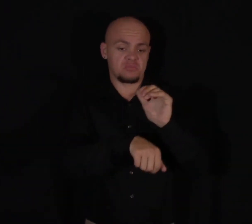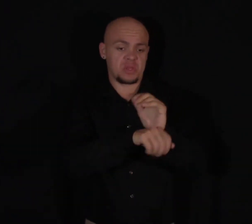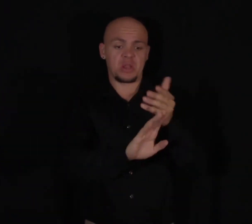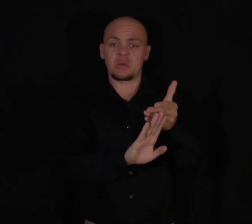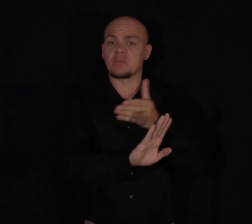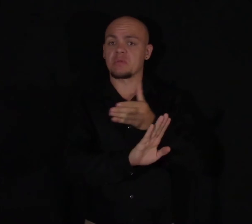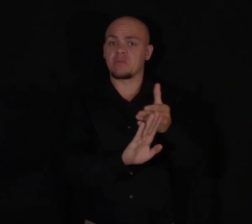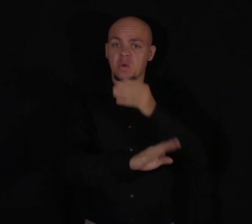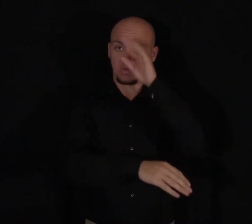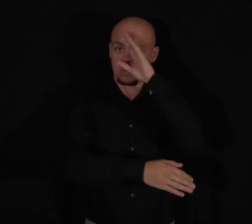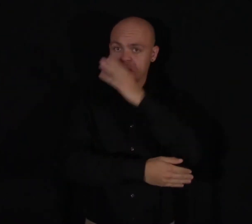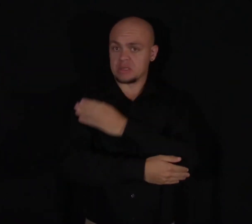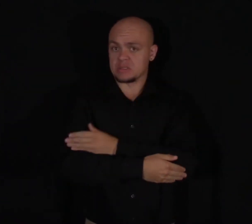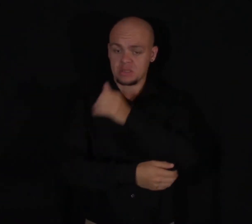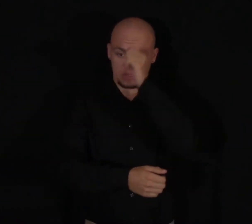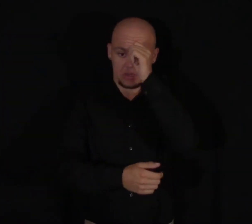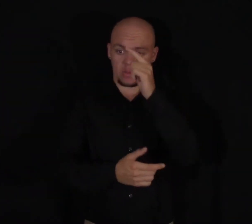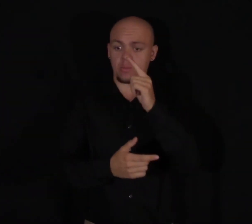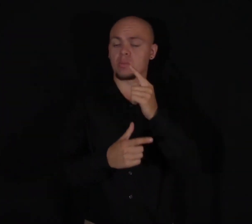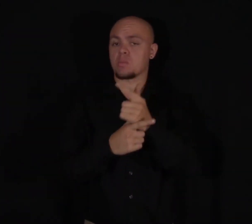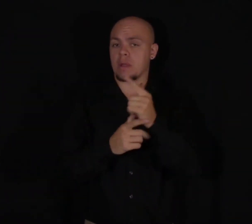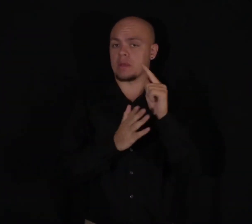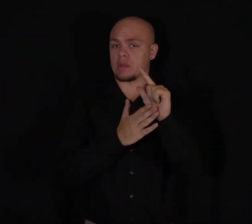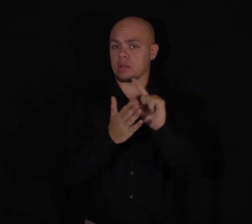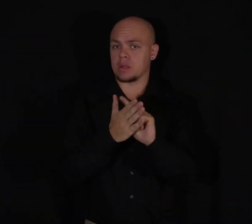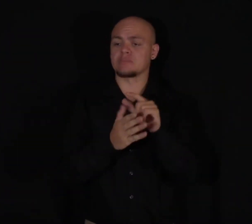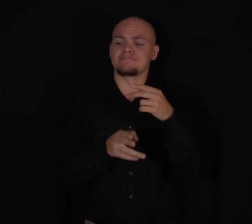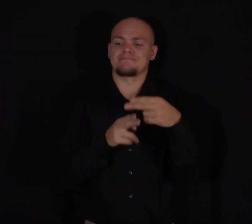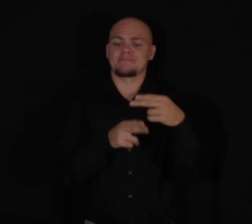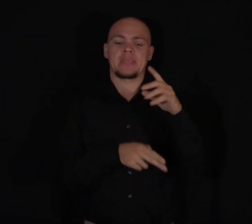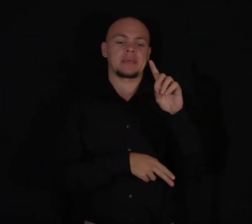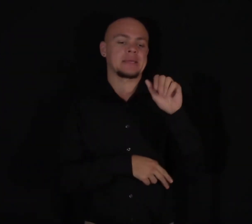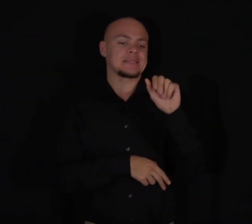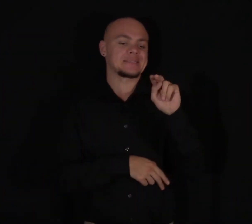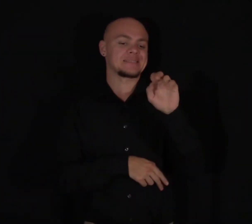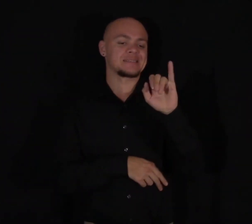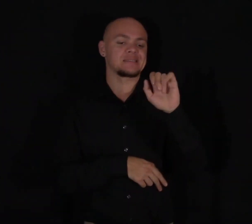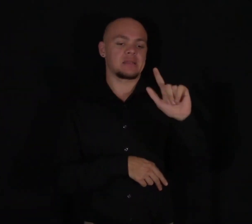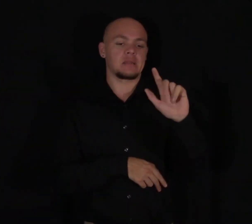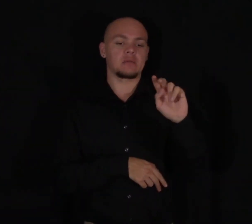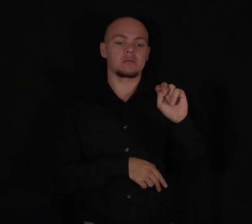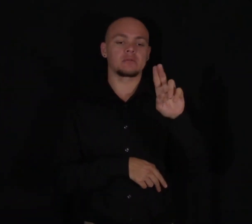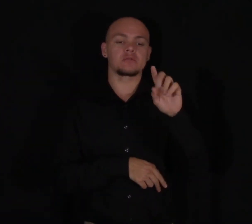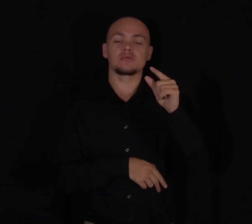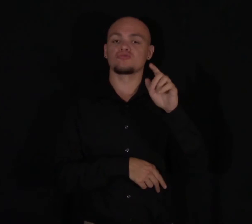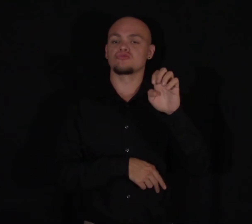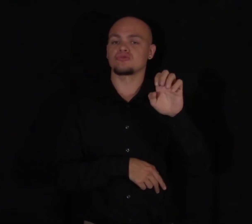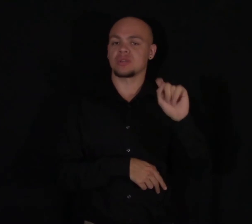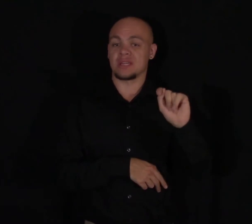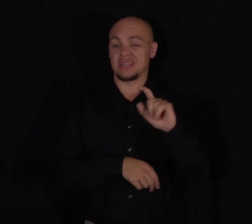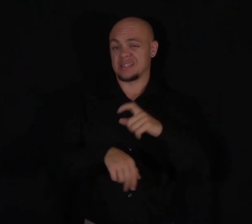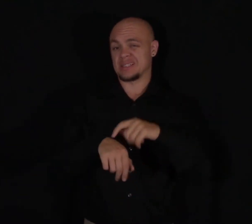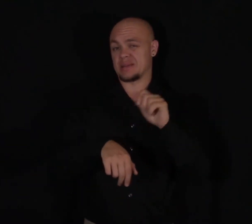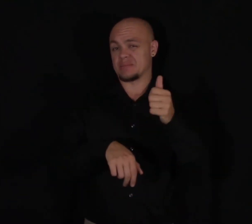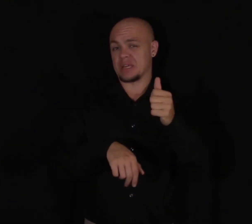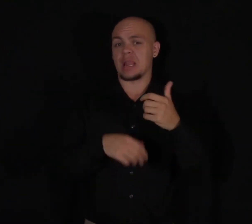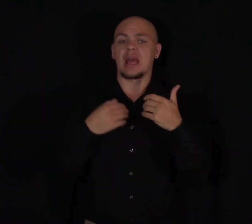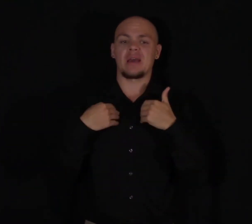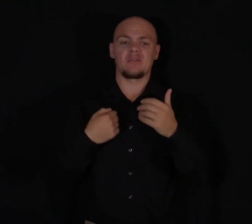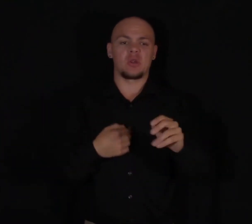brother-in-law, Daniel Nugent, when, about 10 o'clock, they observed a strong northerly blast rising, and they